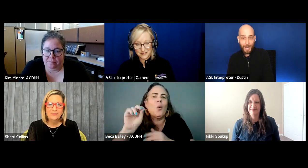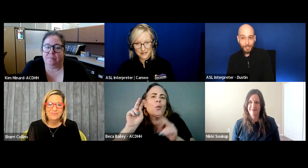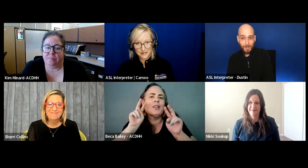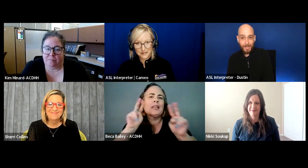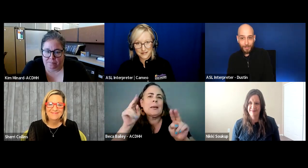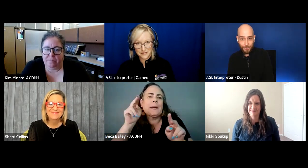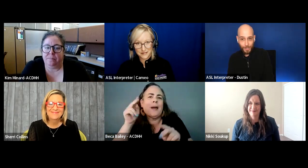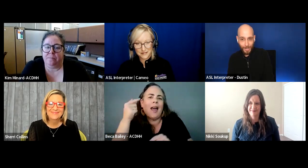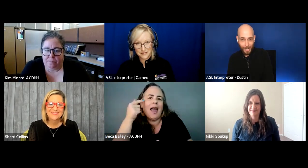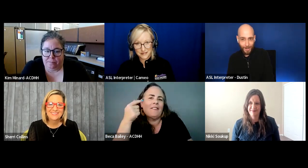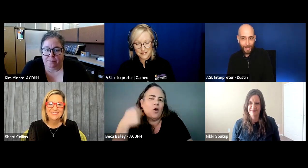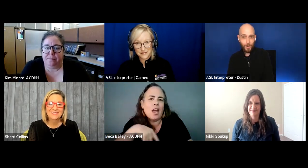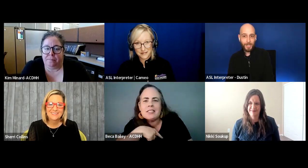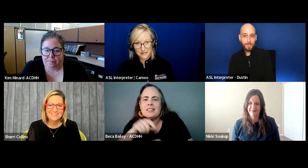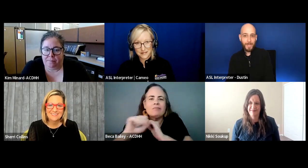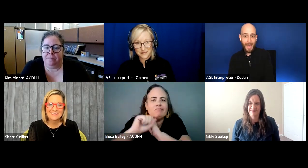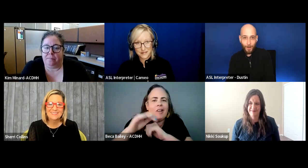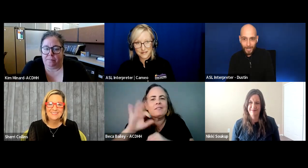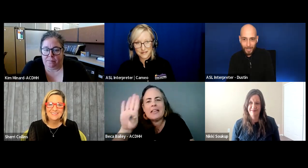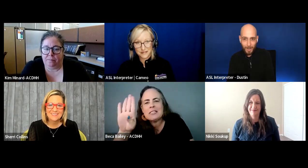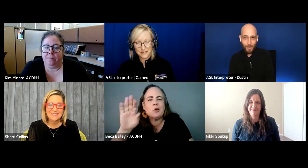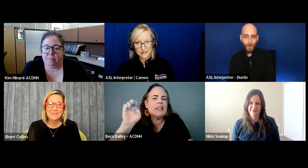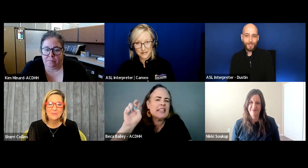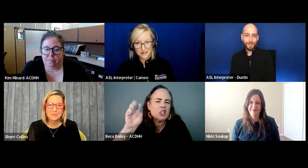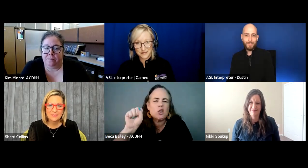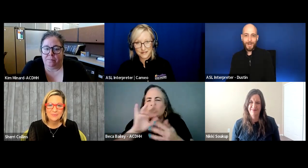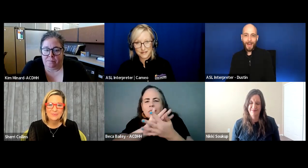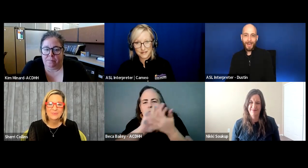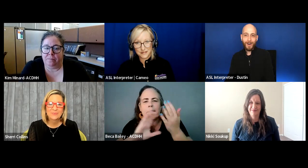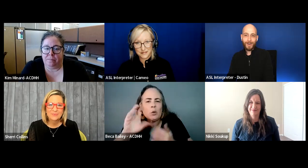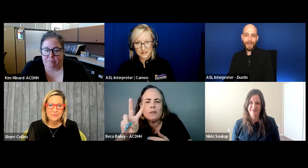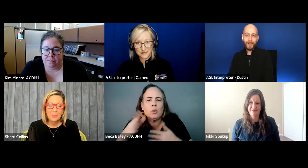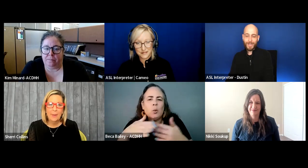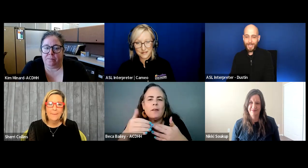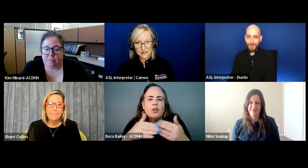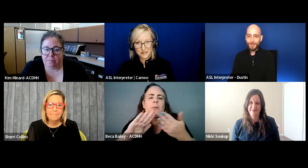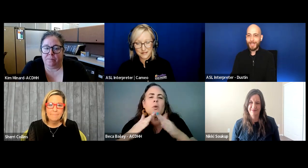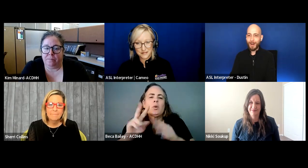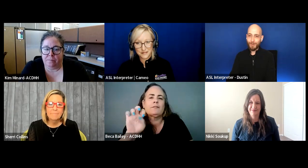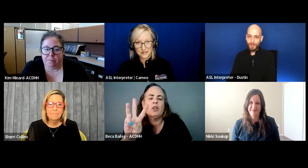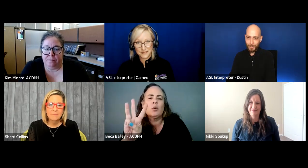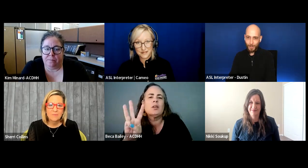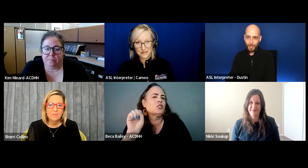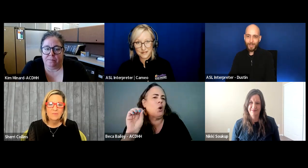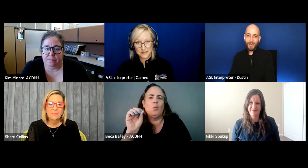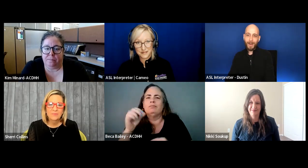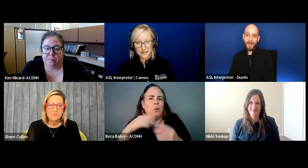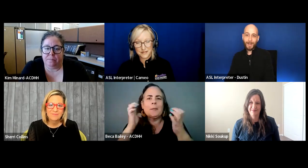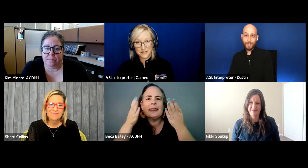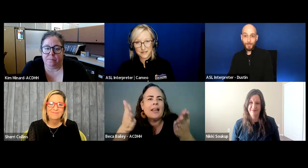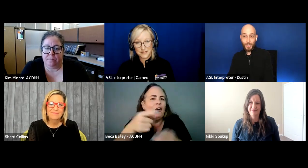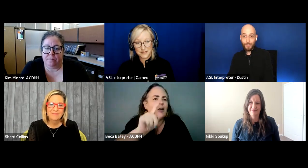Becca, Kim and I will actually be in the Tucson area. We're going to be out a little bit more, so keep an eye on our e-news and our